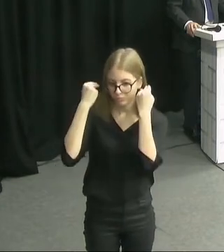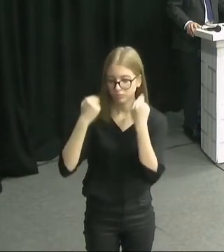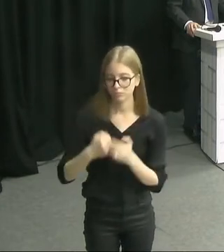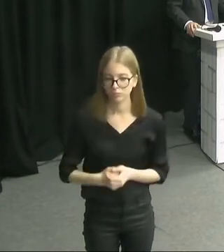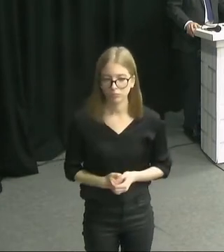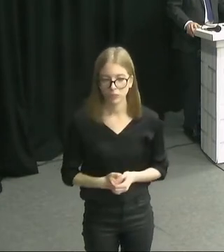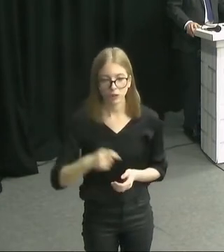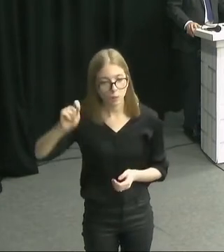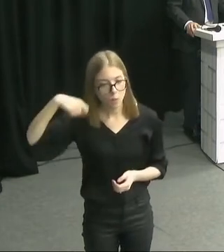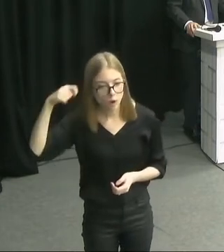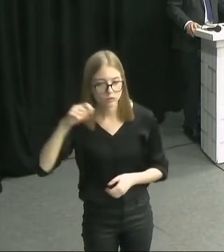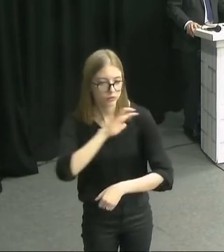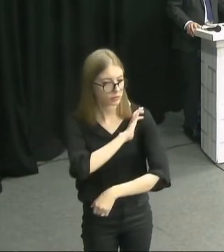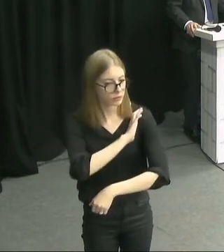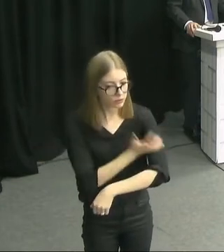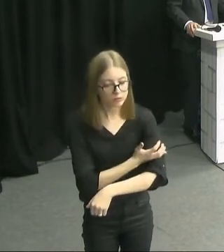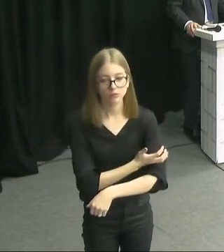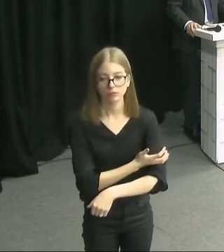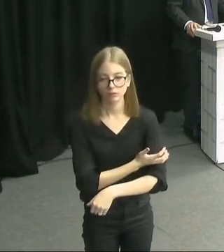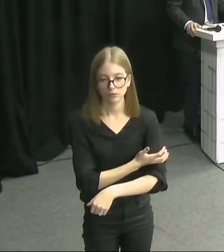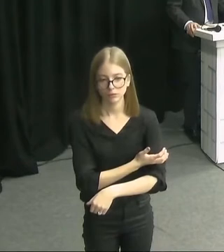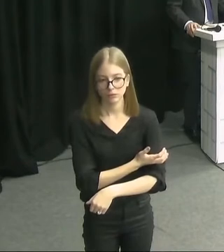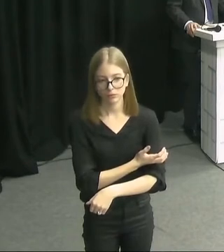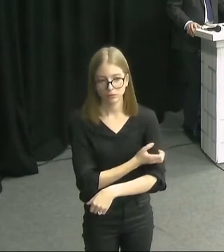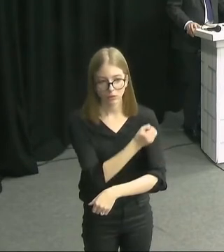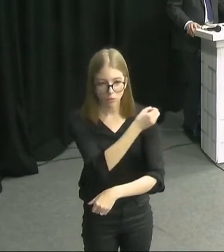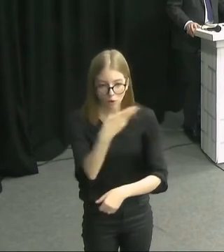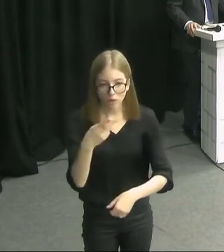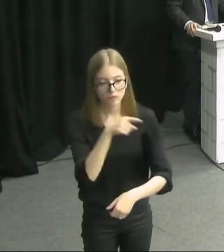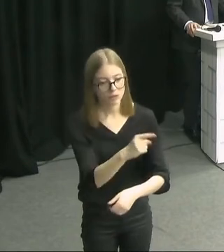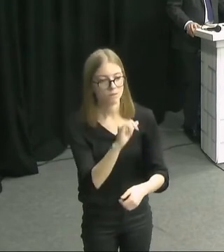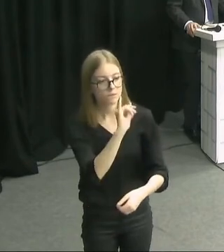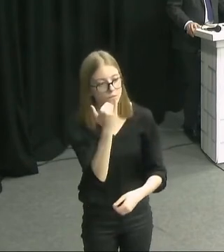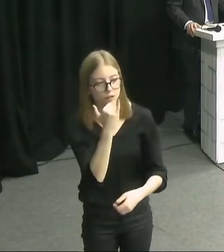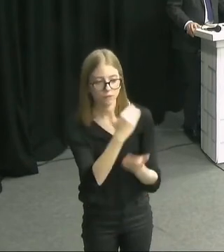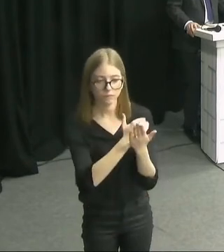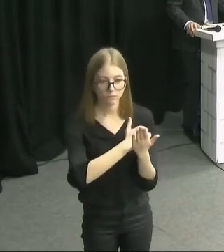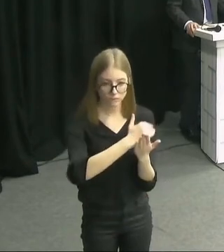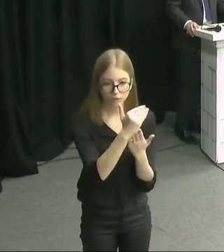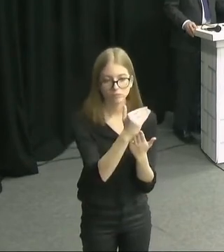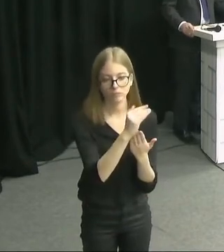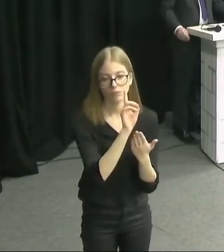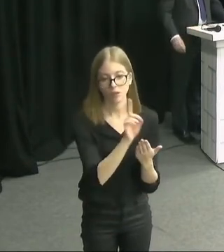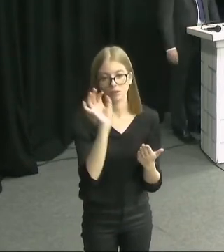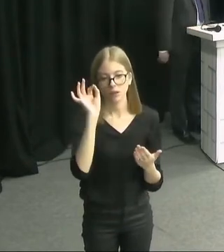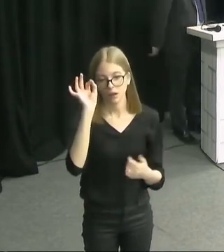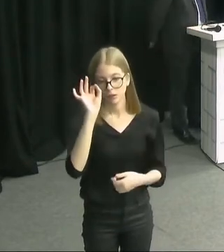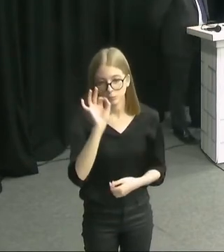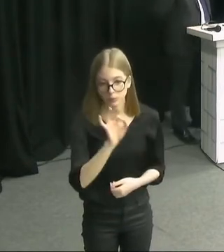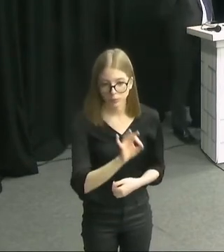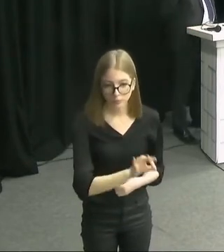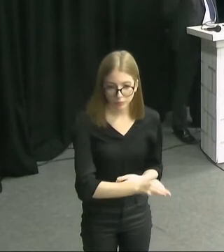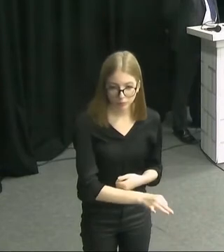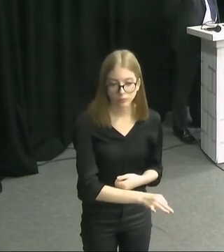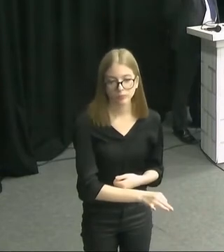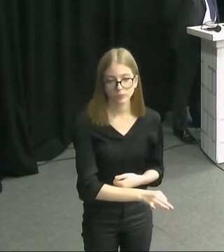researchers, international researchers, which are highly valued. But often there is a big distance between the lecturer